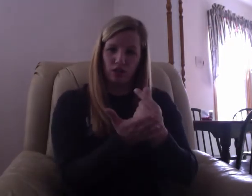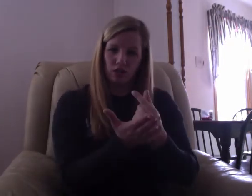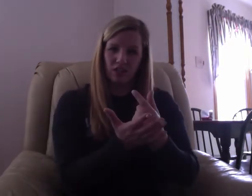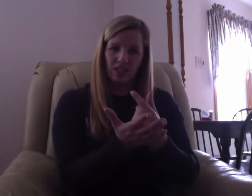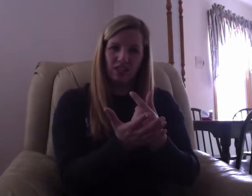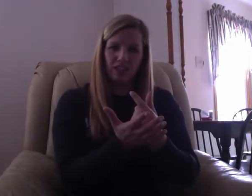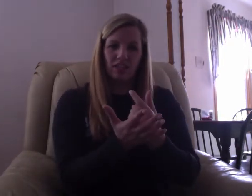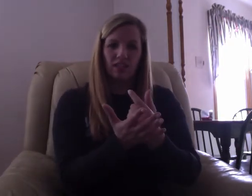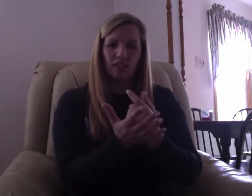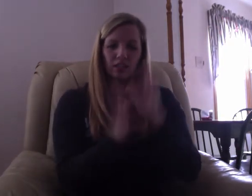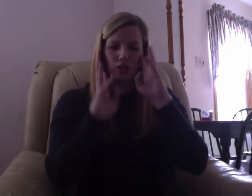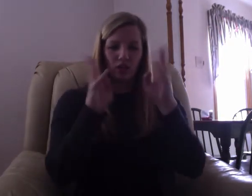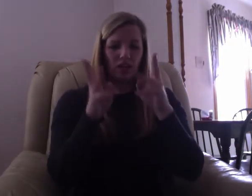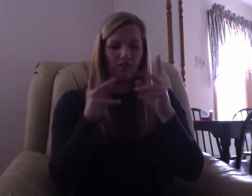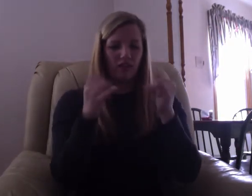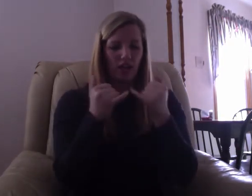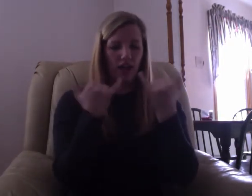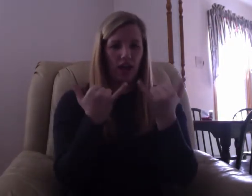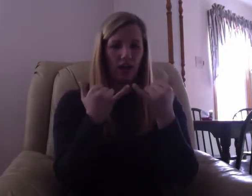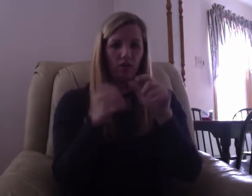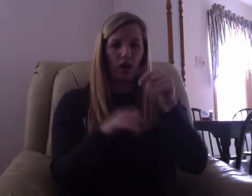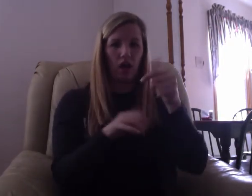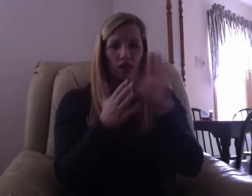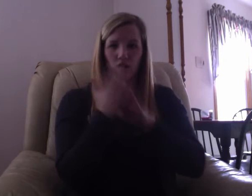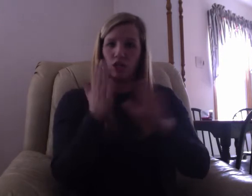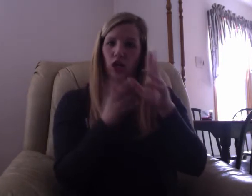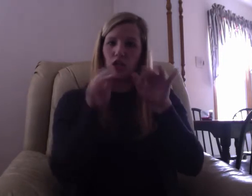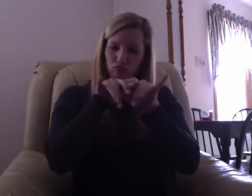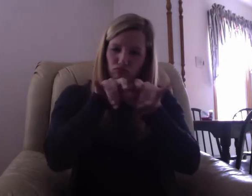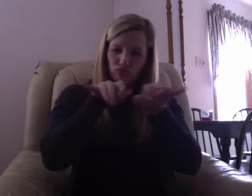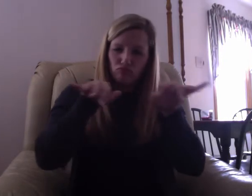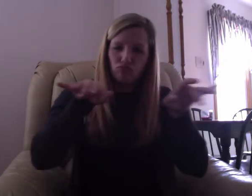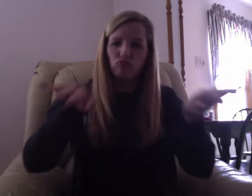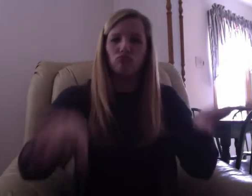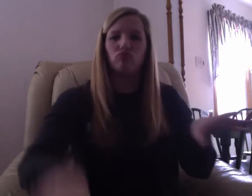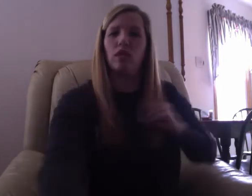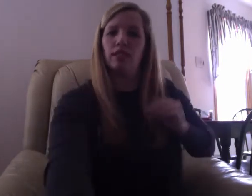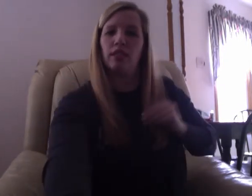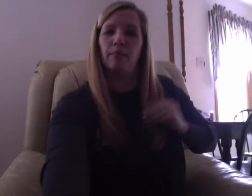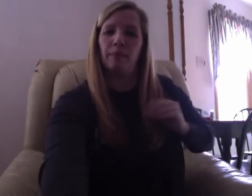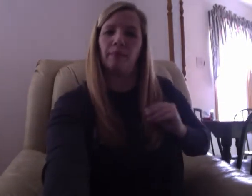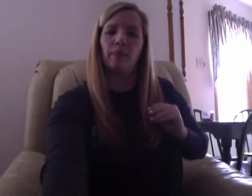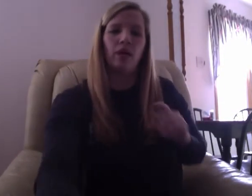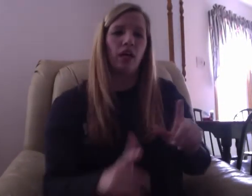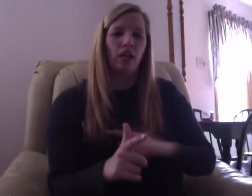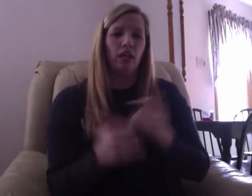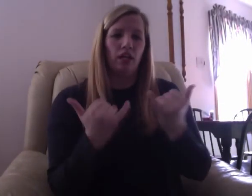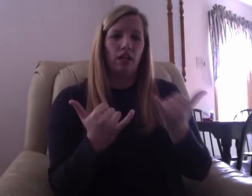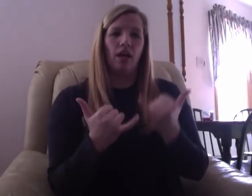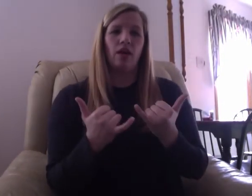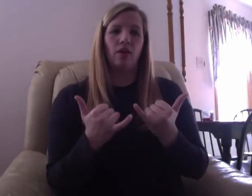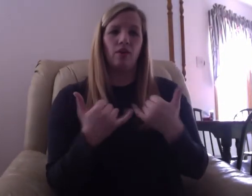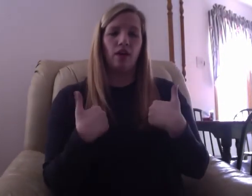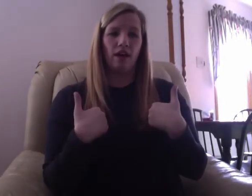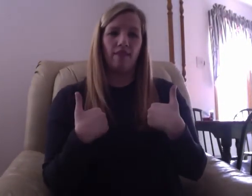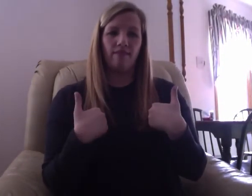other universities as well, and that is to commemorate and honor LGBT and ally students who not only